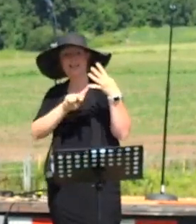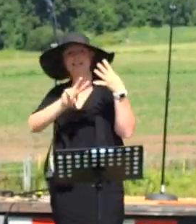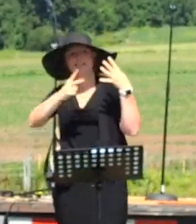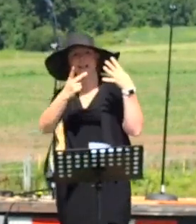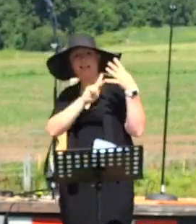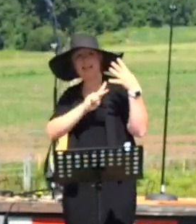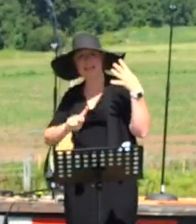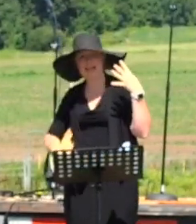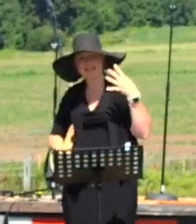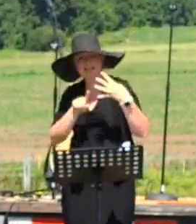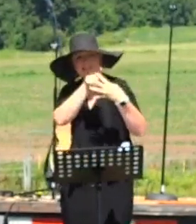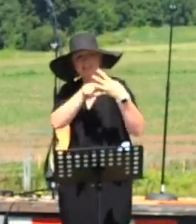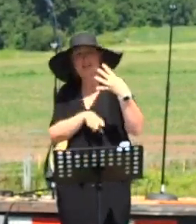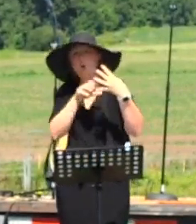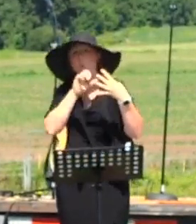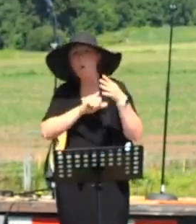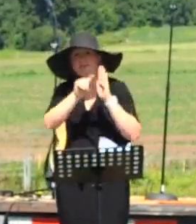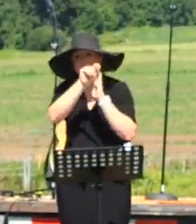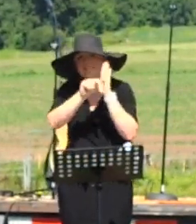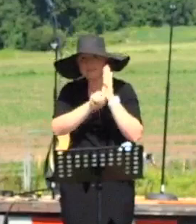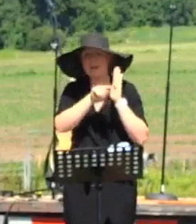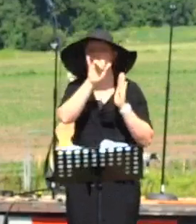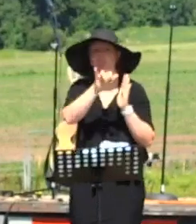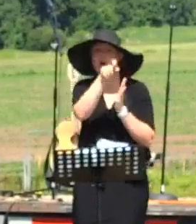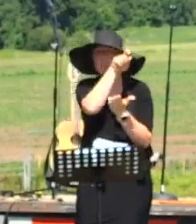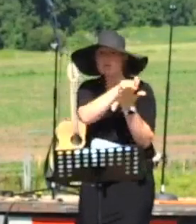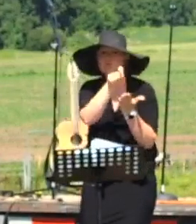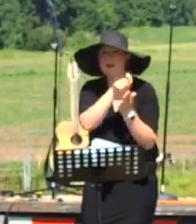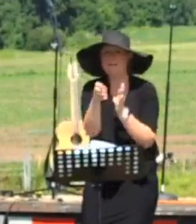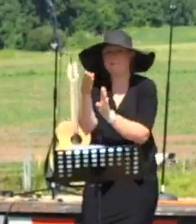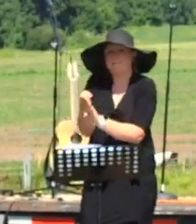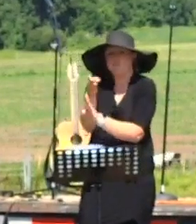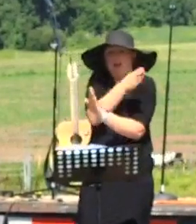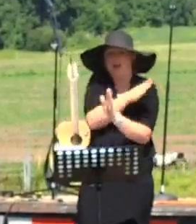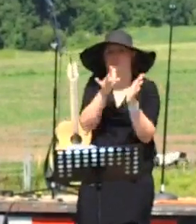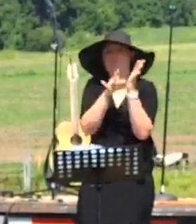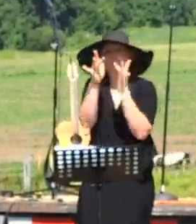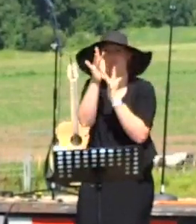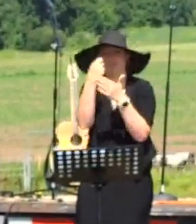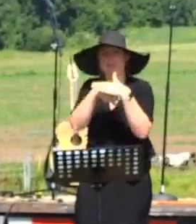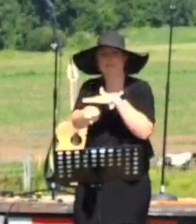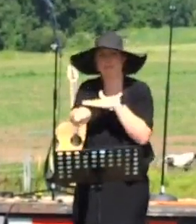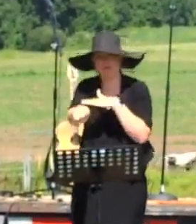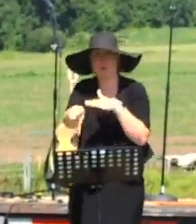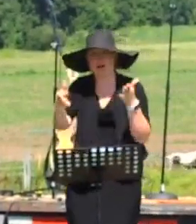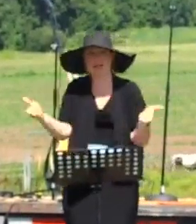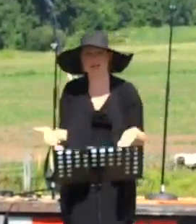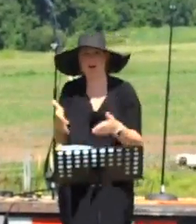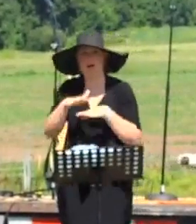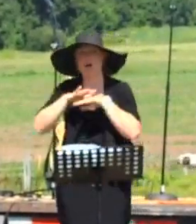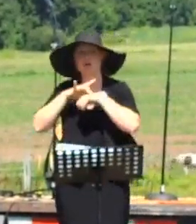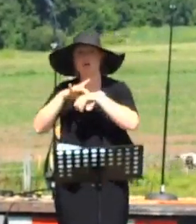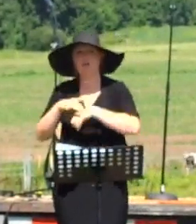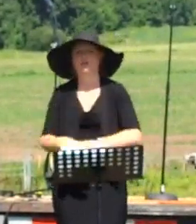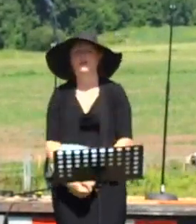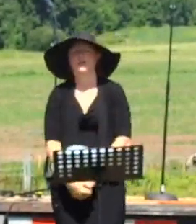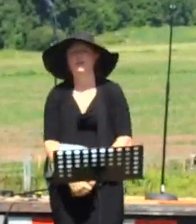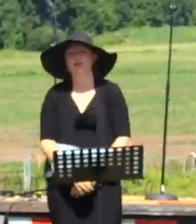Bible that were written about the time prior to Jesus' life and ministry here on earth.